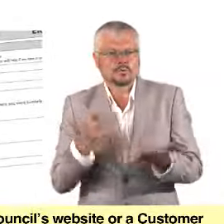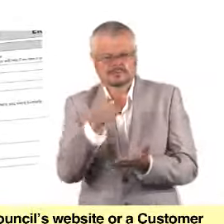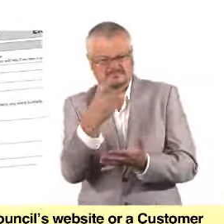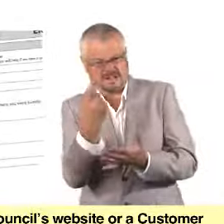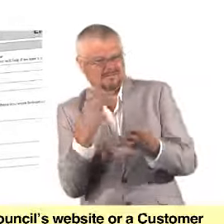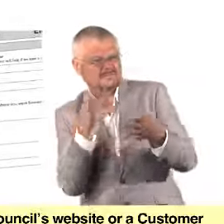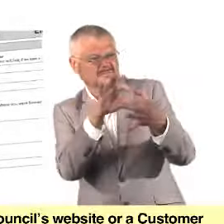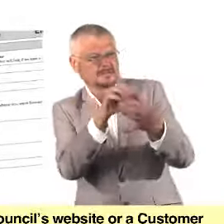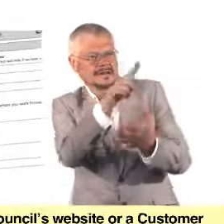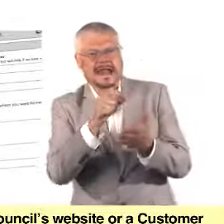direct.